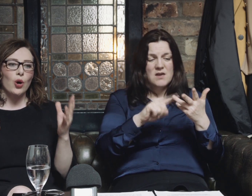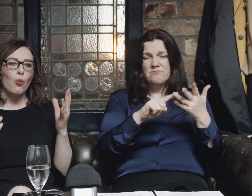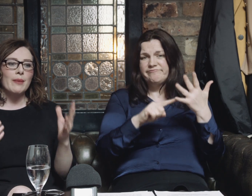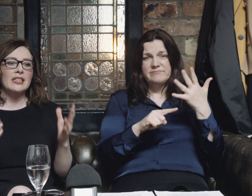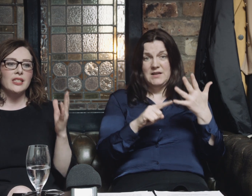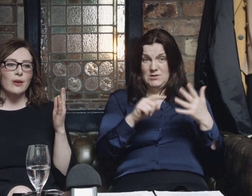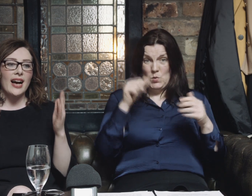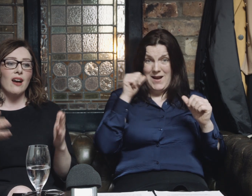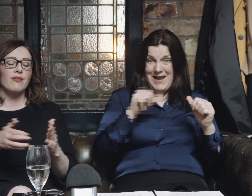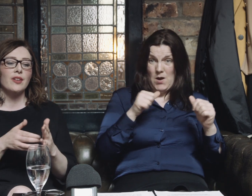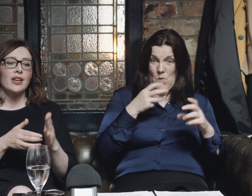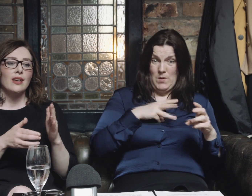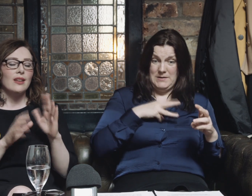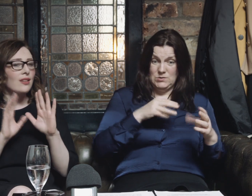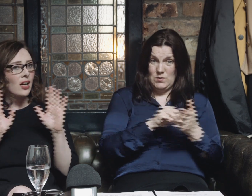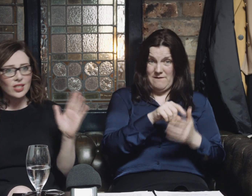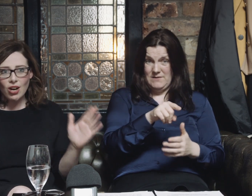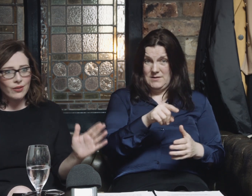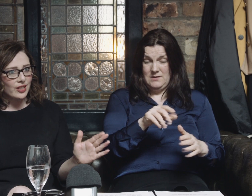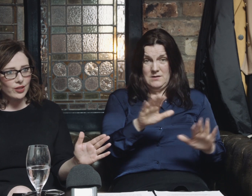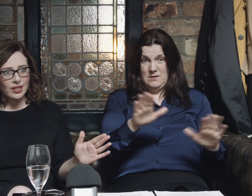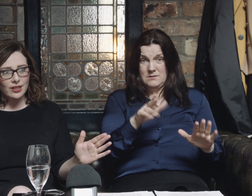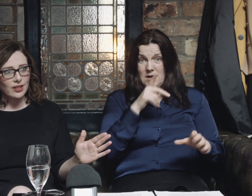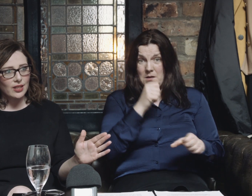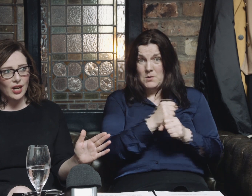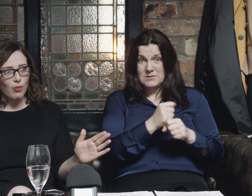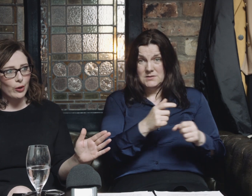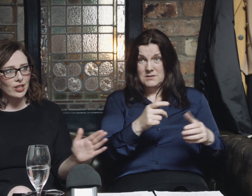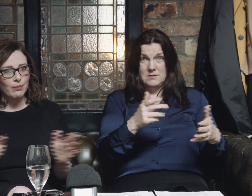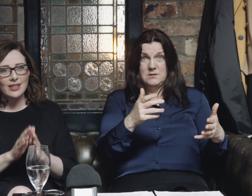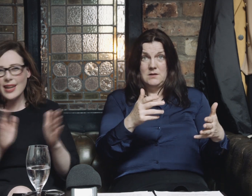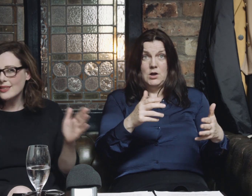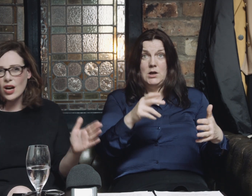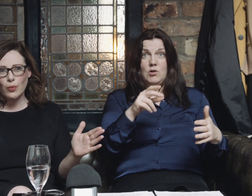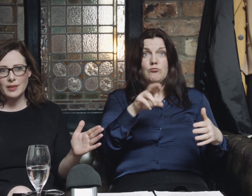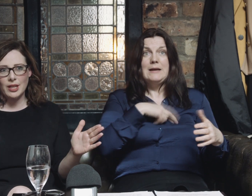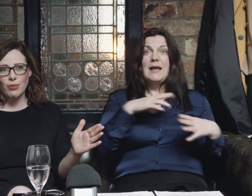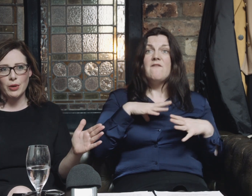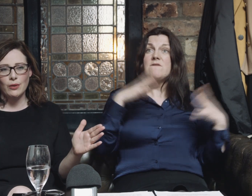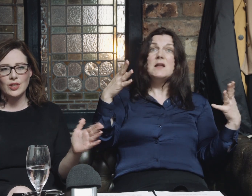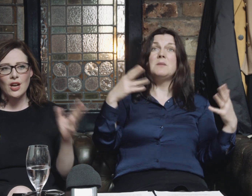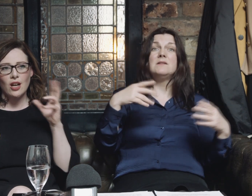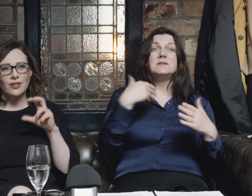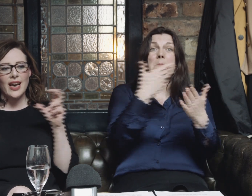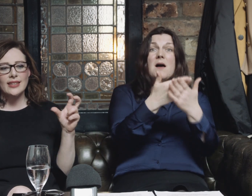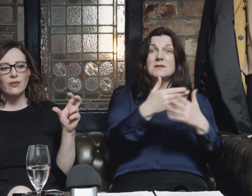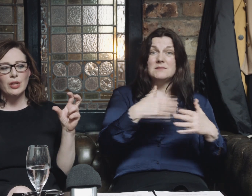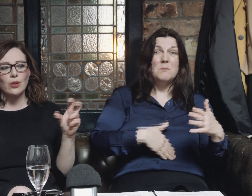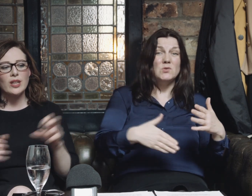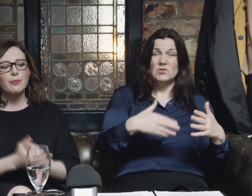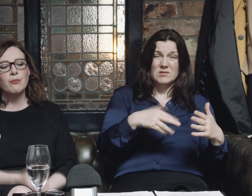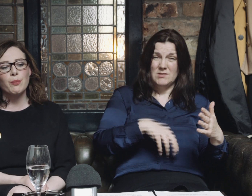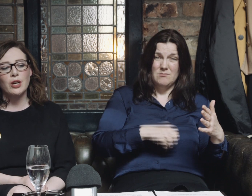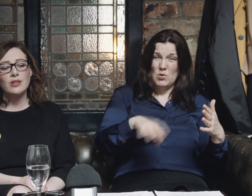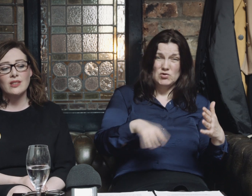allow women to have not unrestricted abortion, because that's not what's being proposed under the heads of